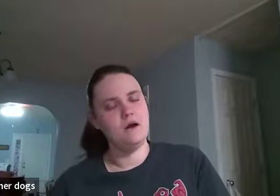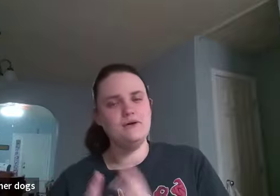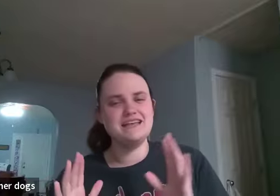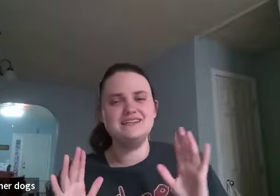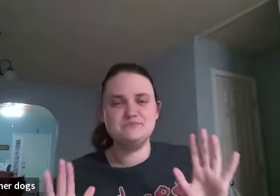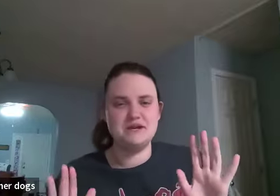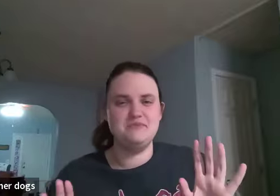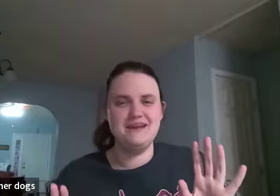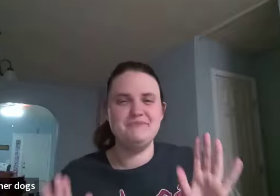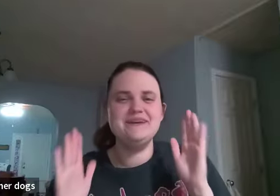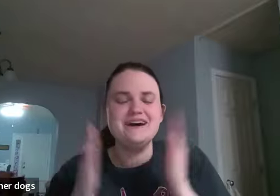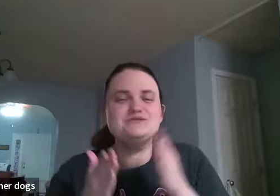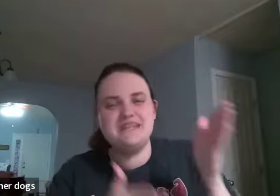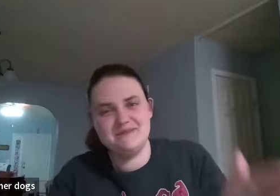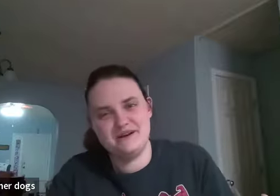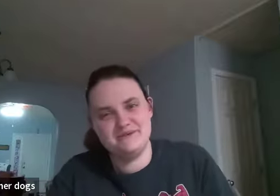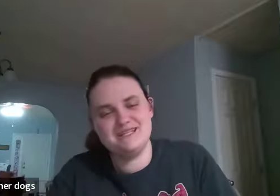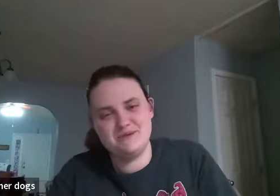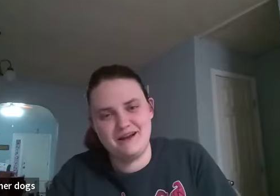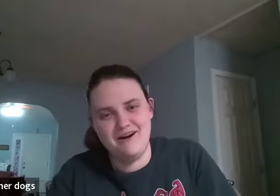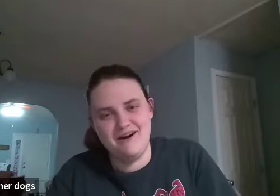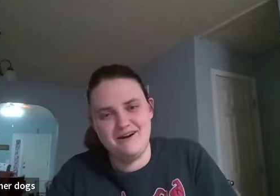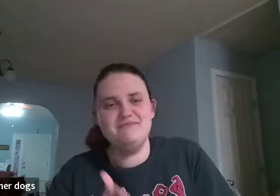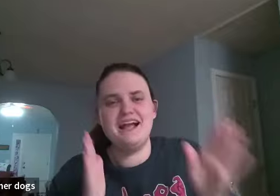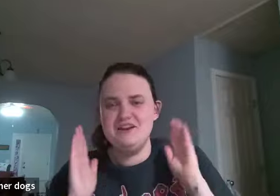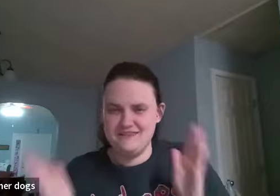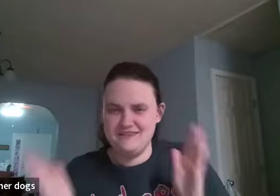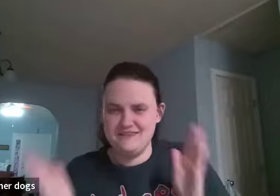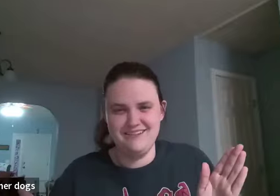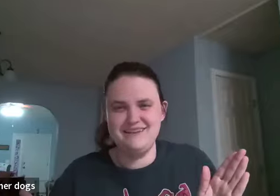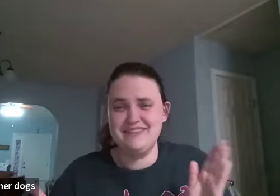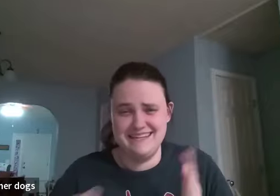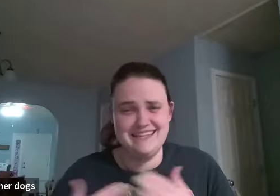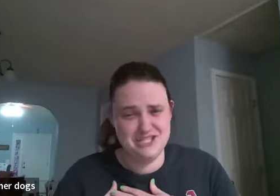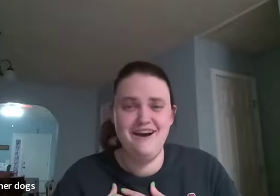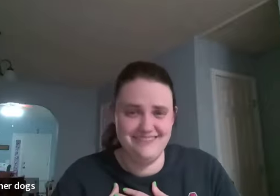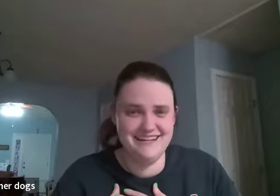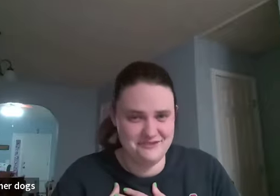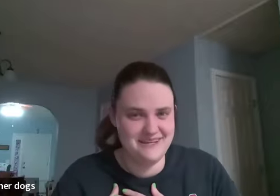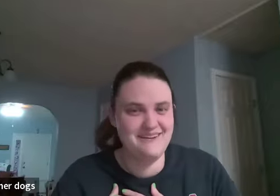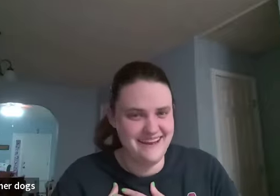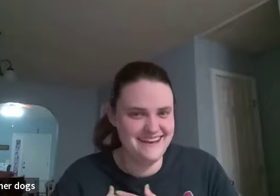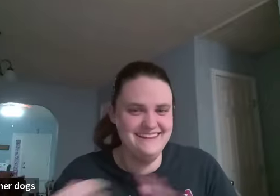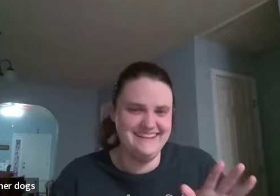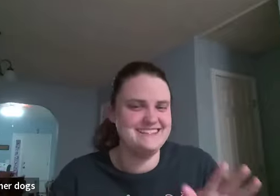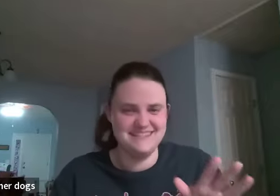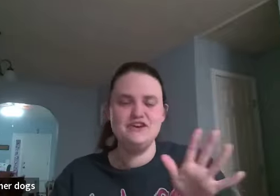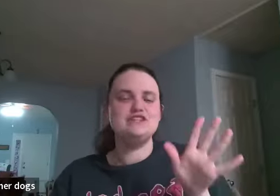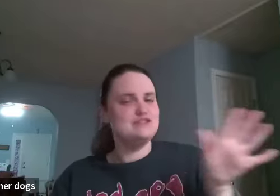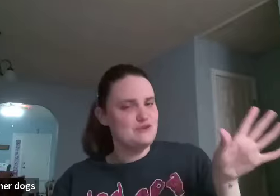I always add spring break because we get spring break off. And I'm like, I know that's not a holiday, but that is actually a holiday for me. Okay. Like it's the